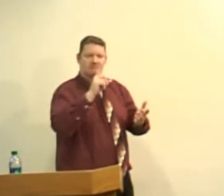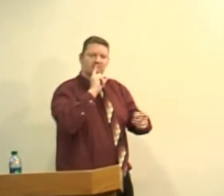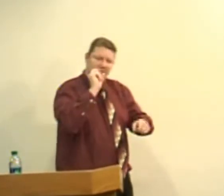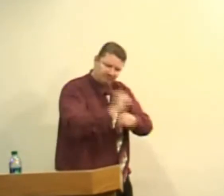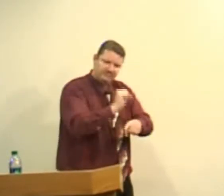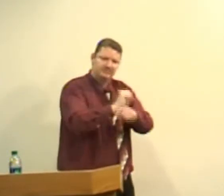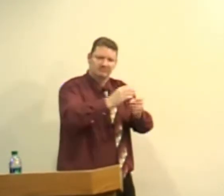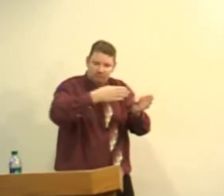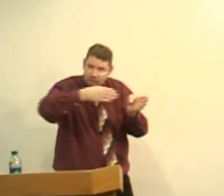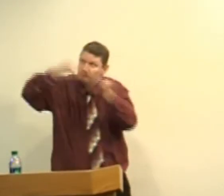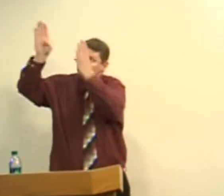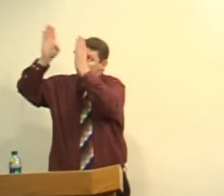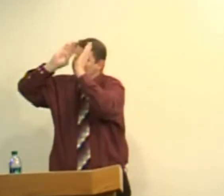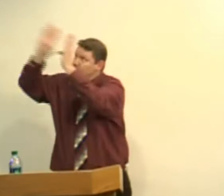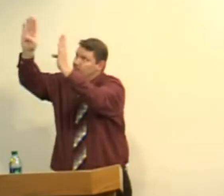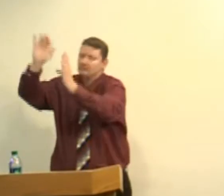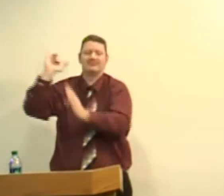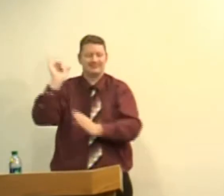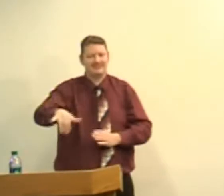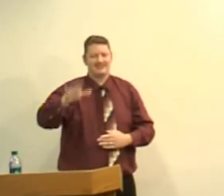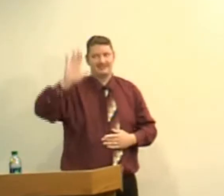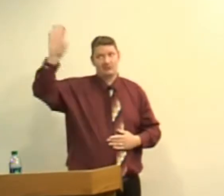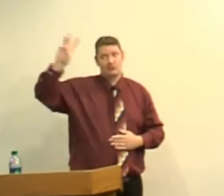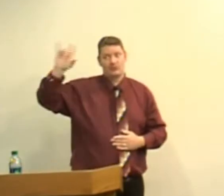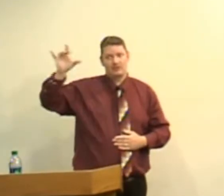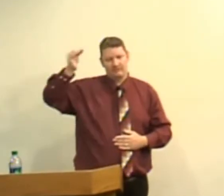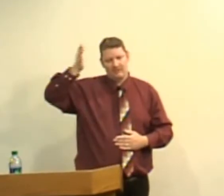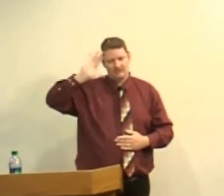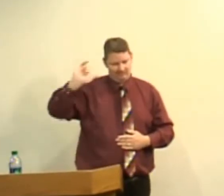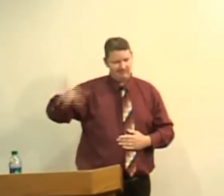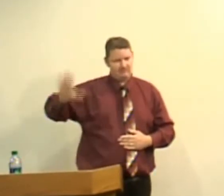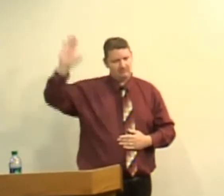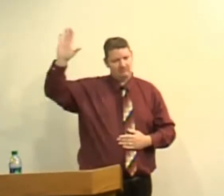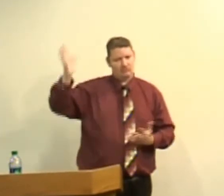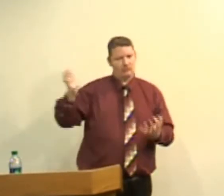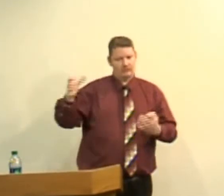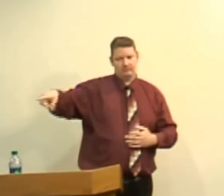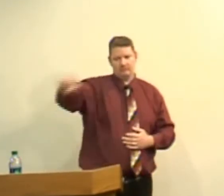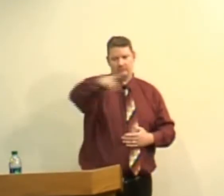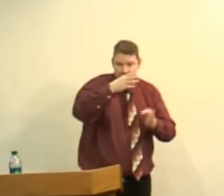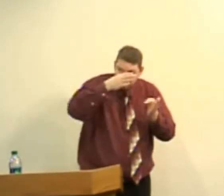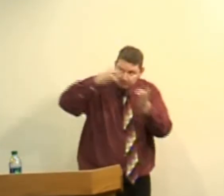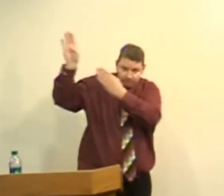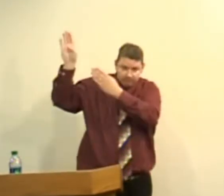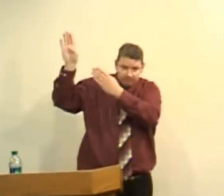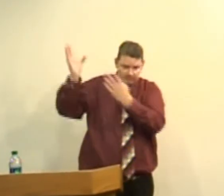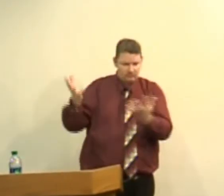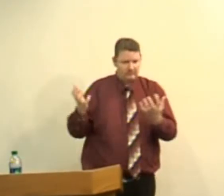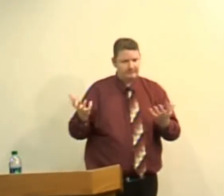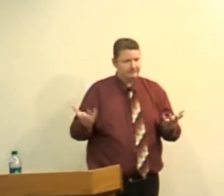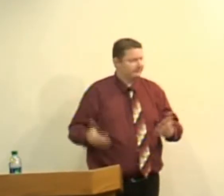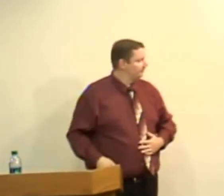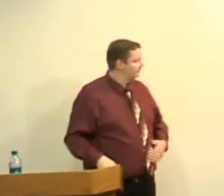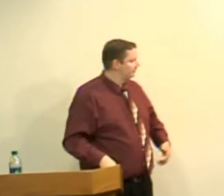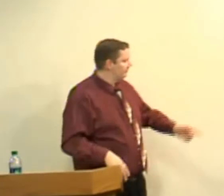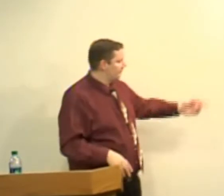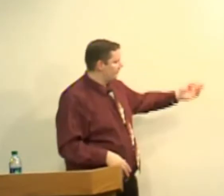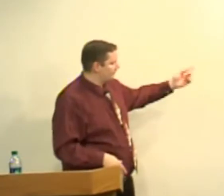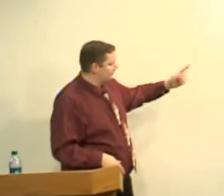This is how others will know that you have focused all of your attention on what God wants out of the